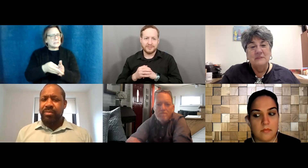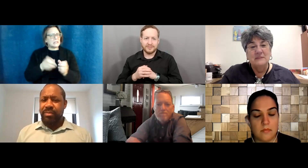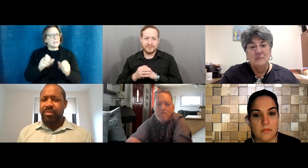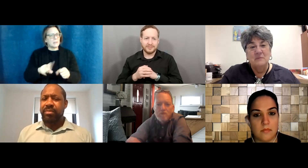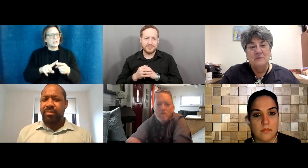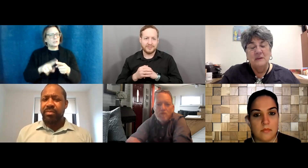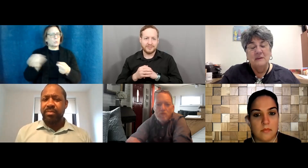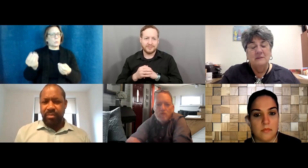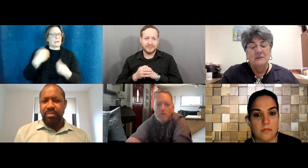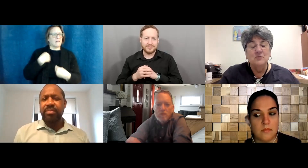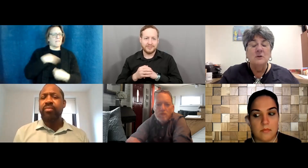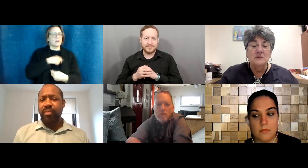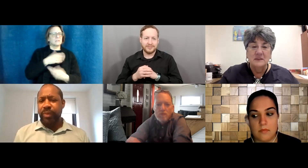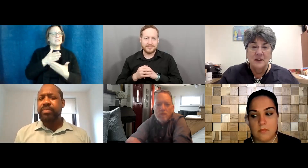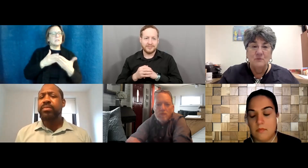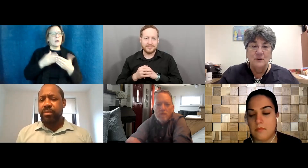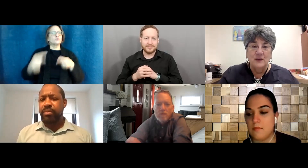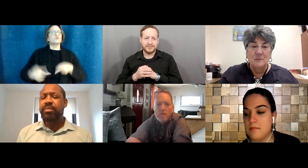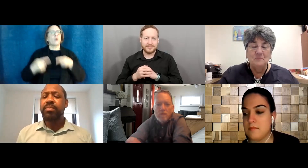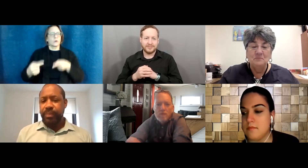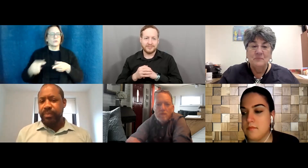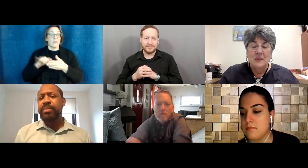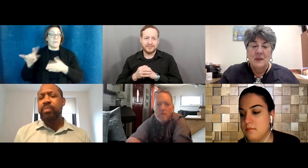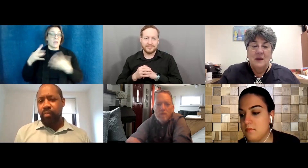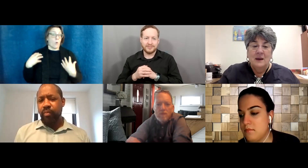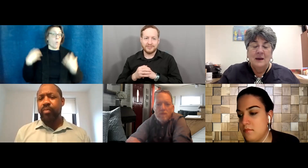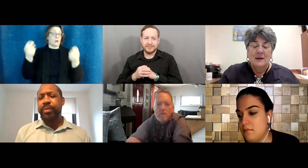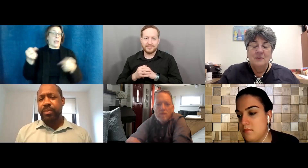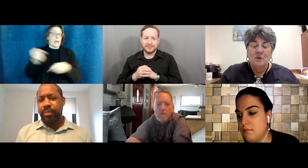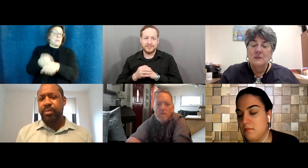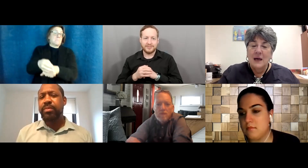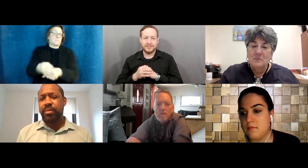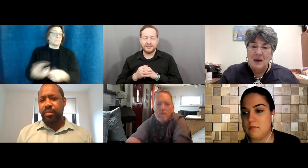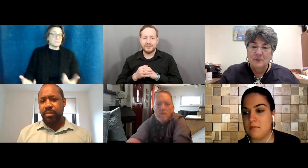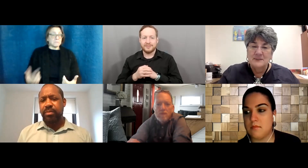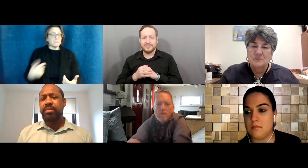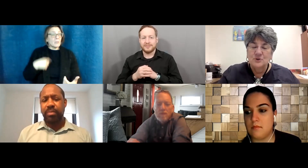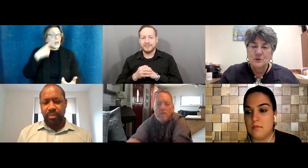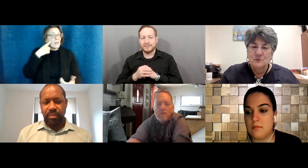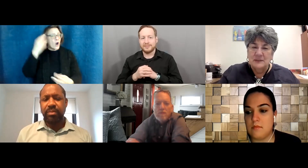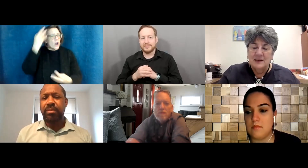give us some of the struggles that they overcame. I thought a lot about